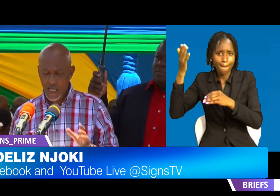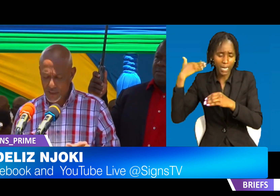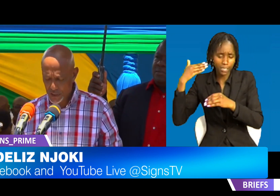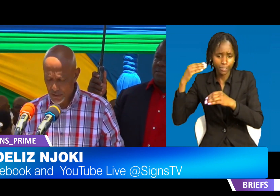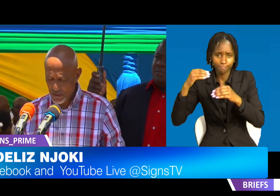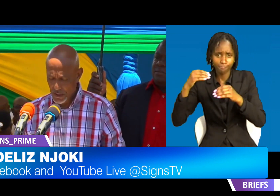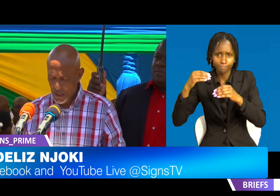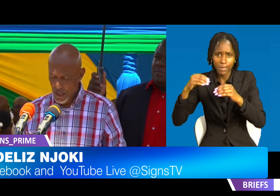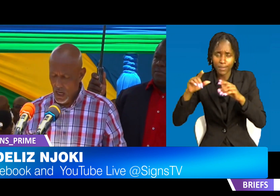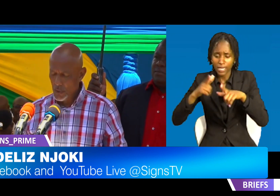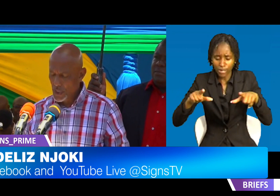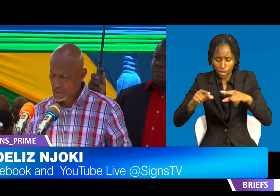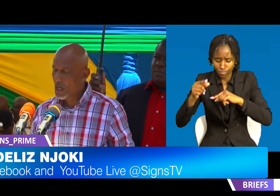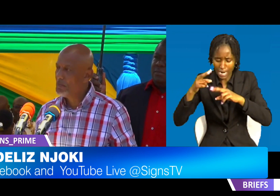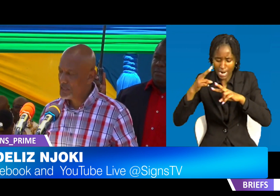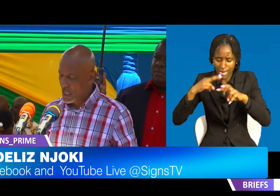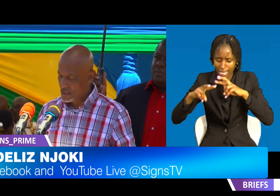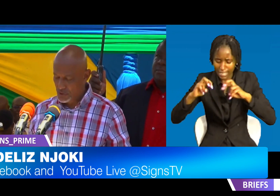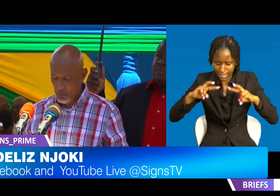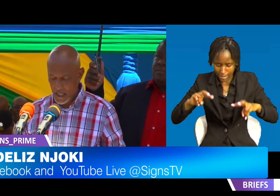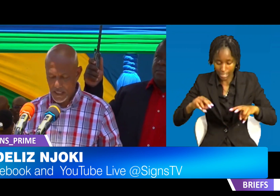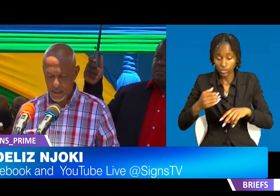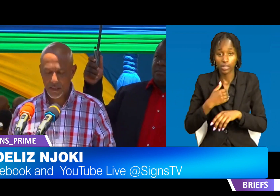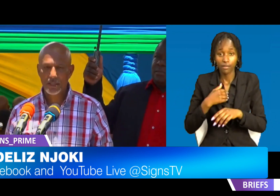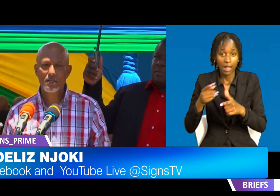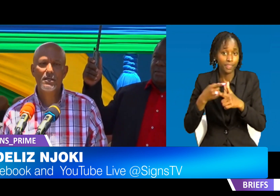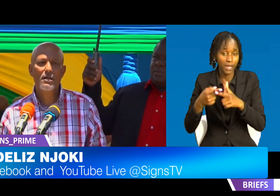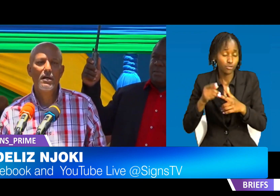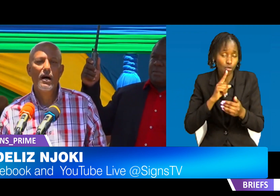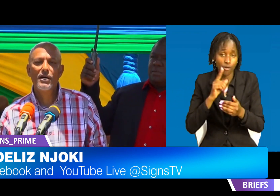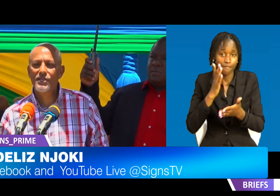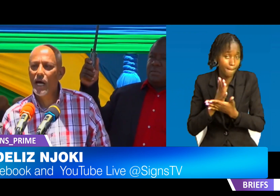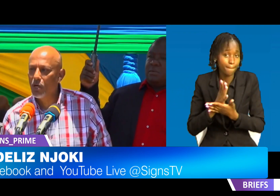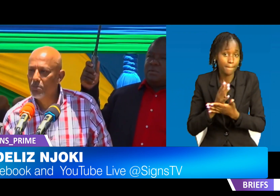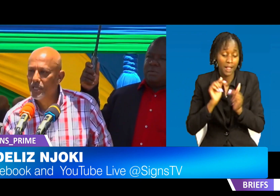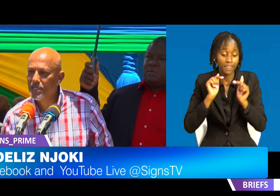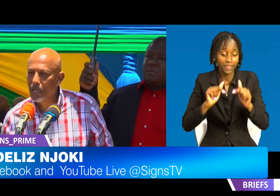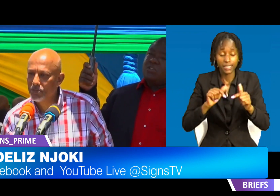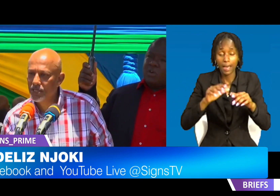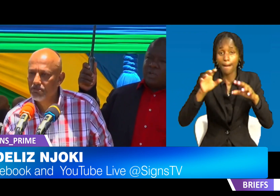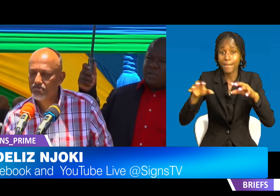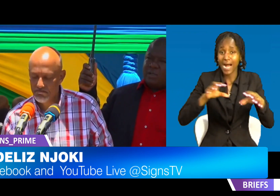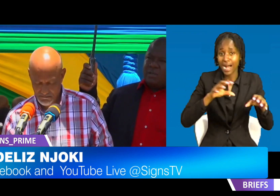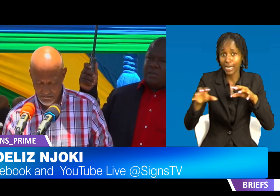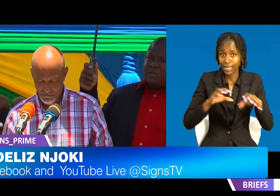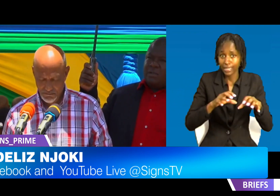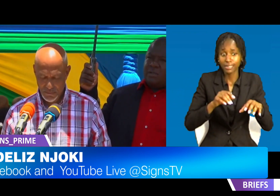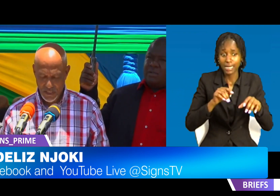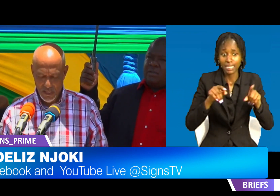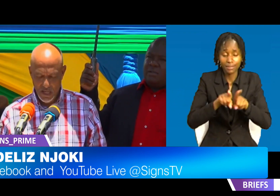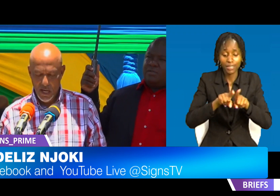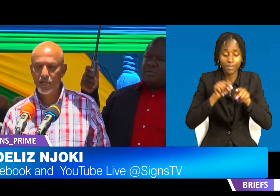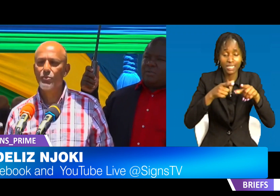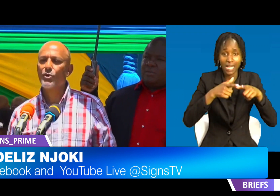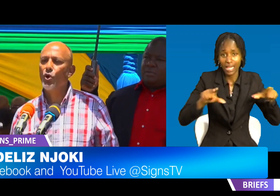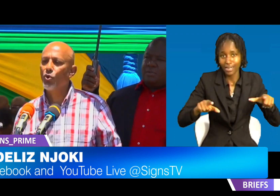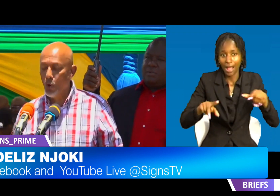research, and we established that this market has actually been grabbed. And we got all